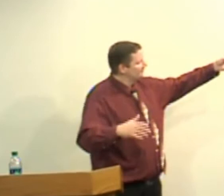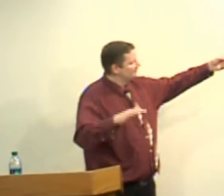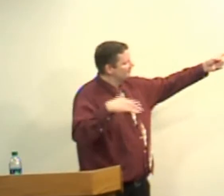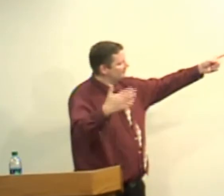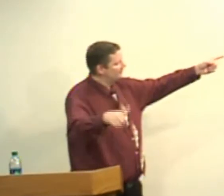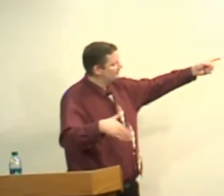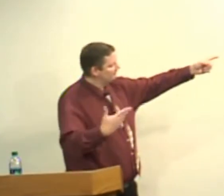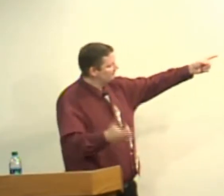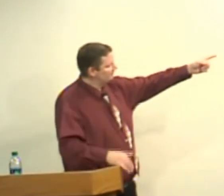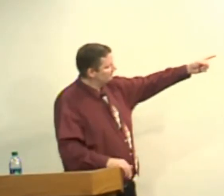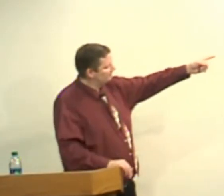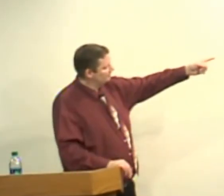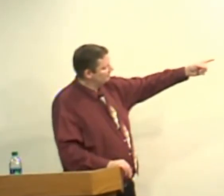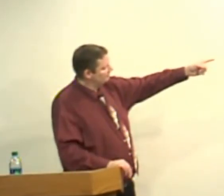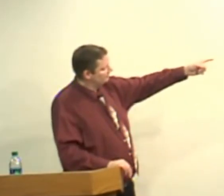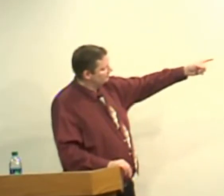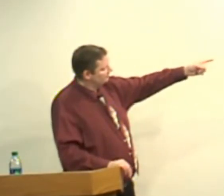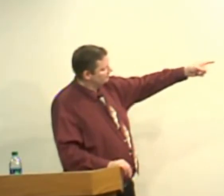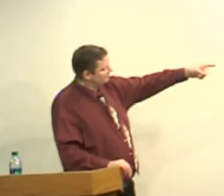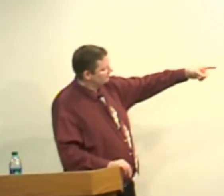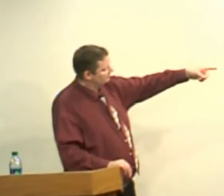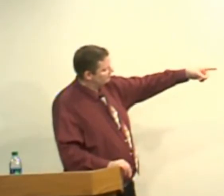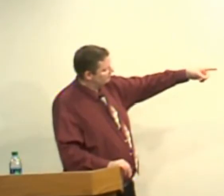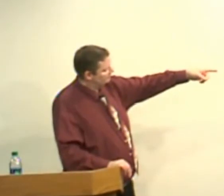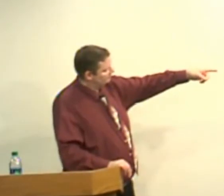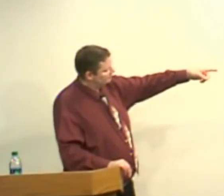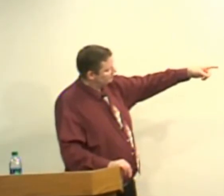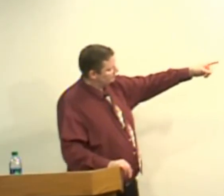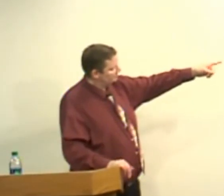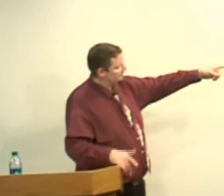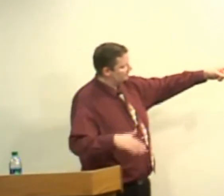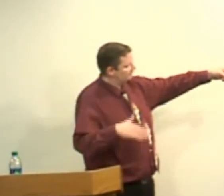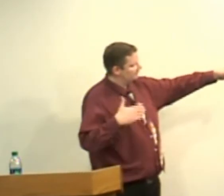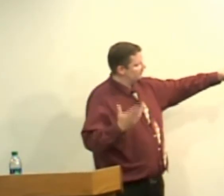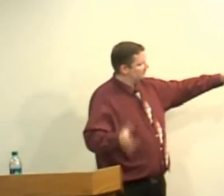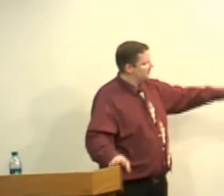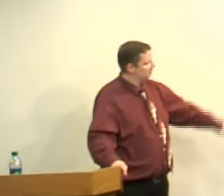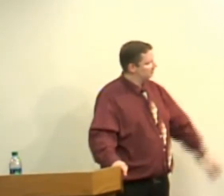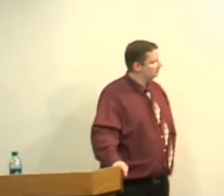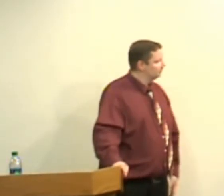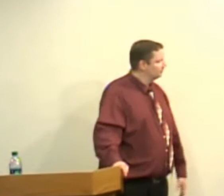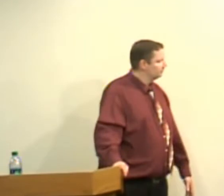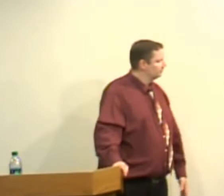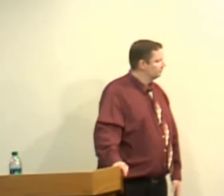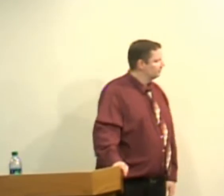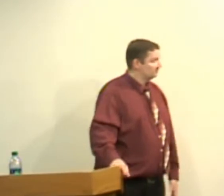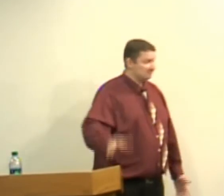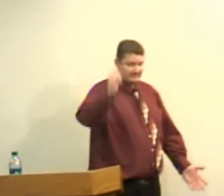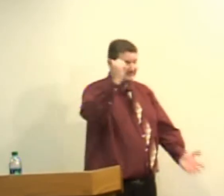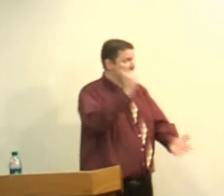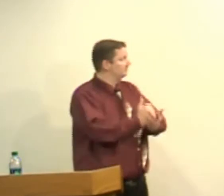So this one over on this side says that, look at all of these different